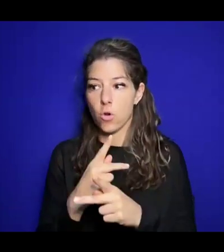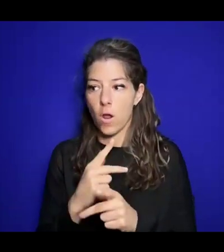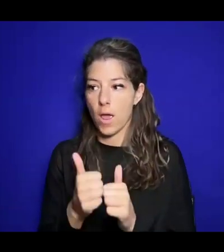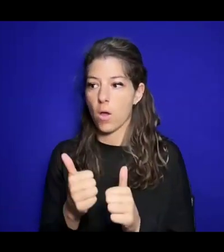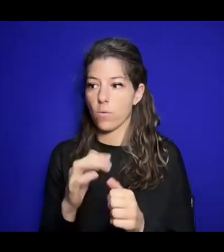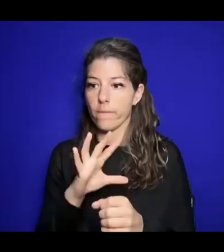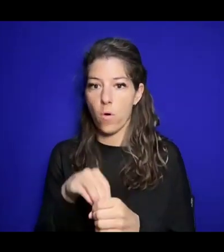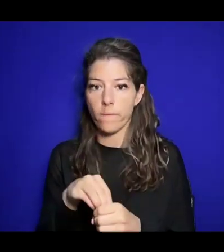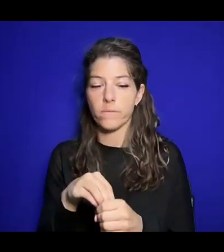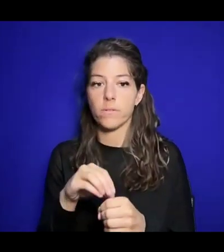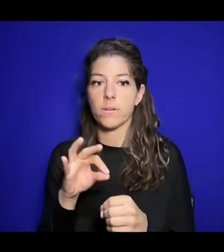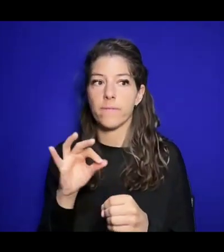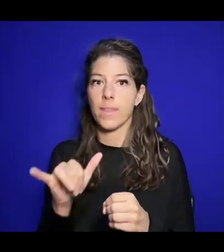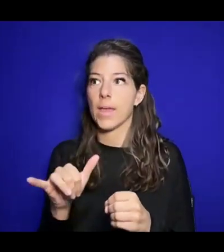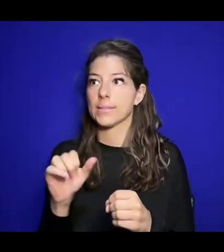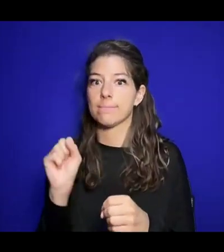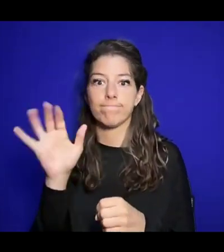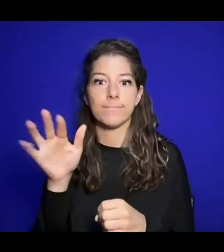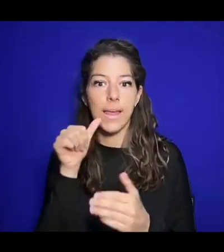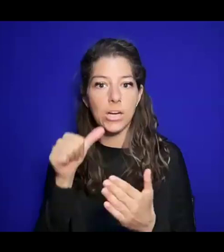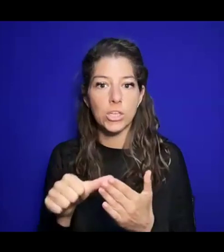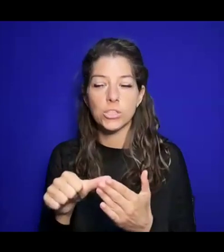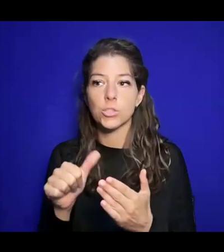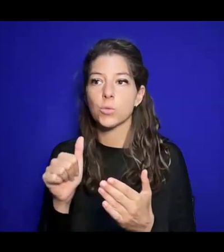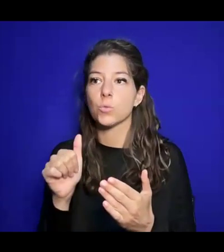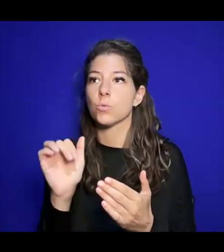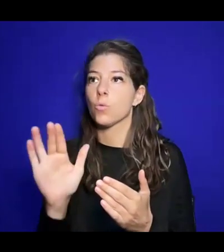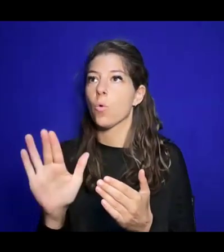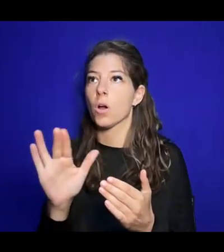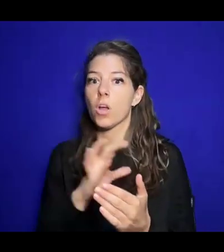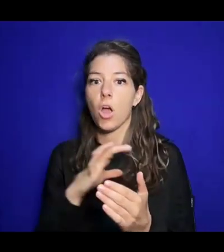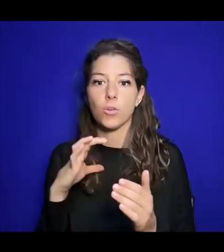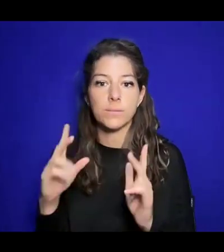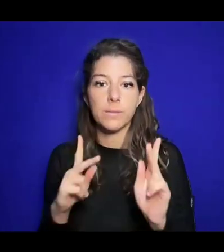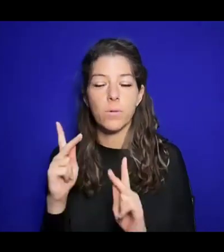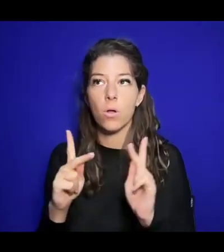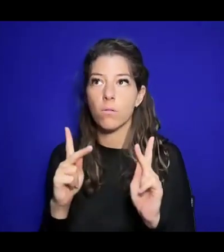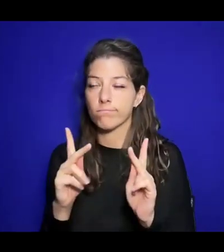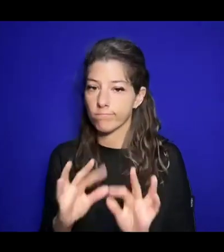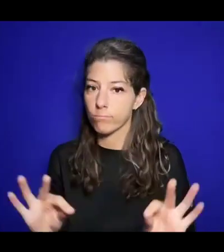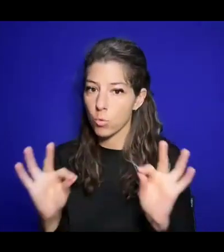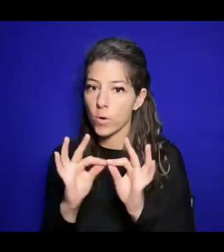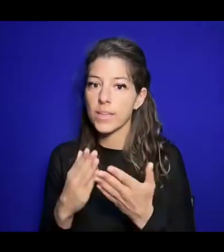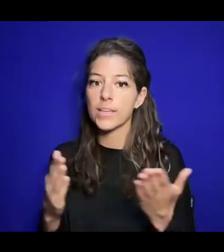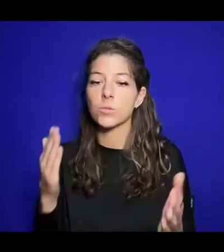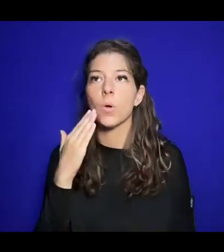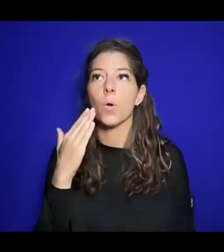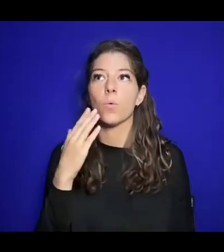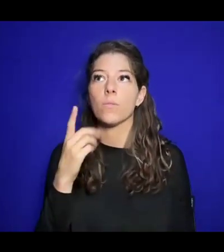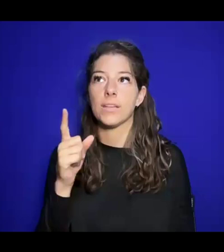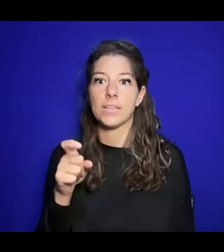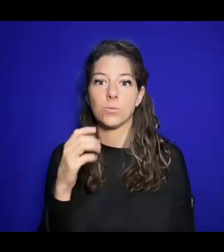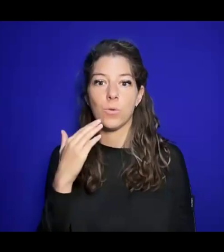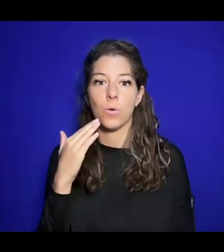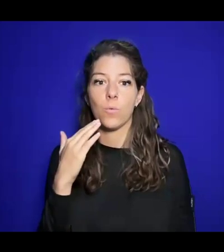be involved. If that's sending letters to your Congress people, that's an important thing to know. They need to know